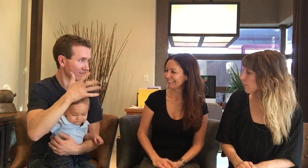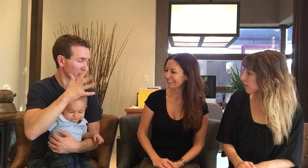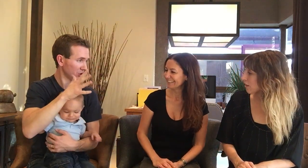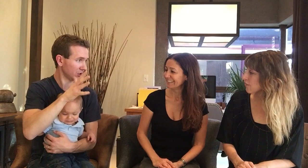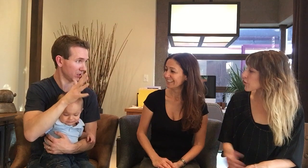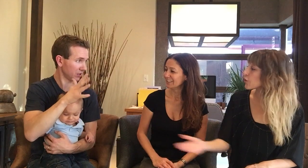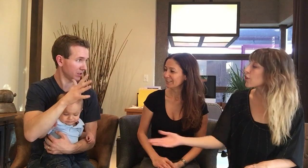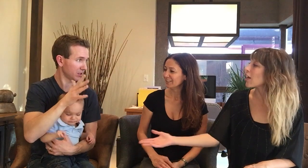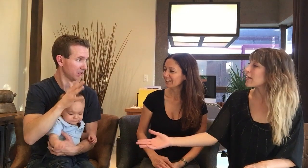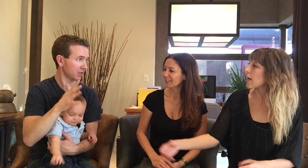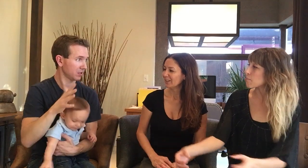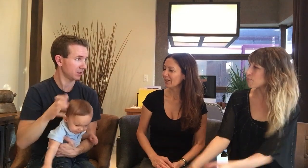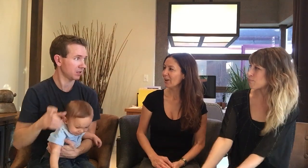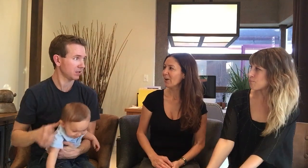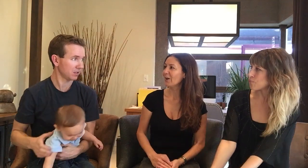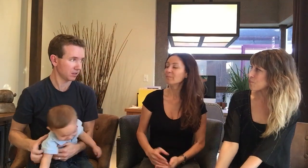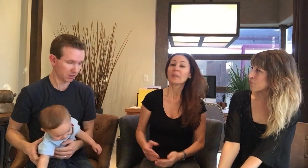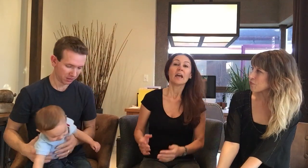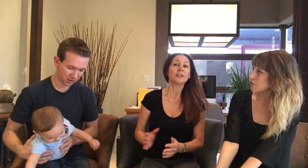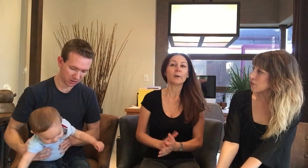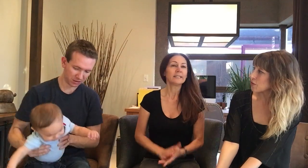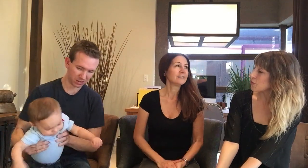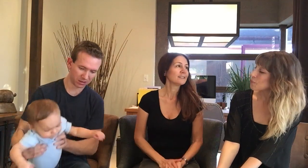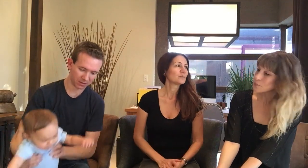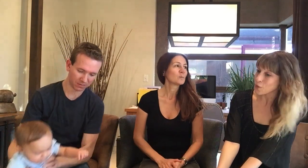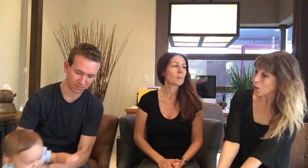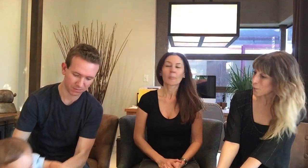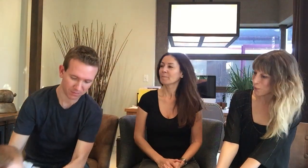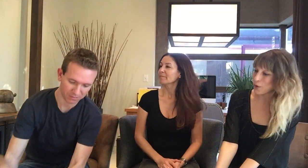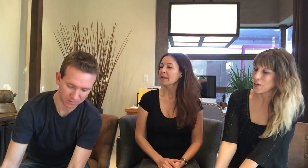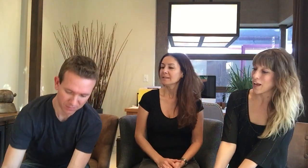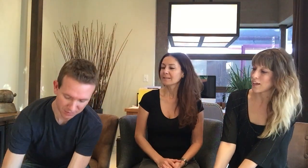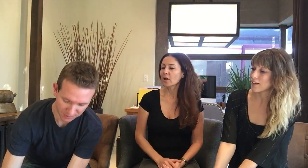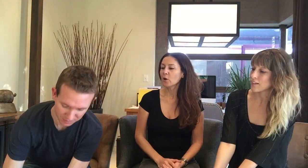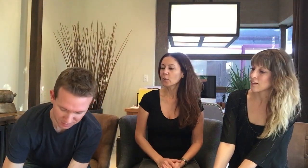February 11th, or not yet? No, I didn't. No? Okay. So